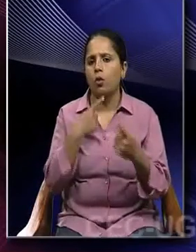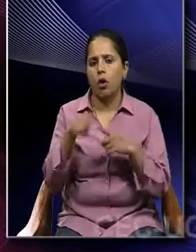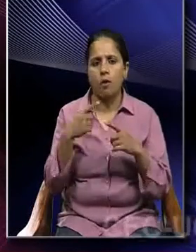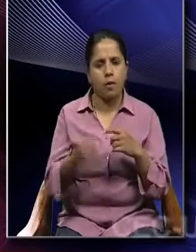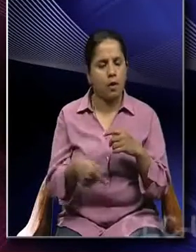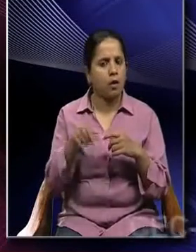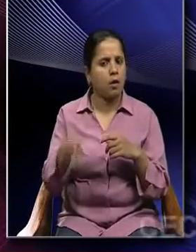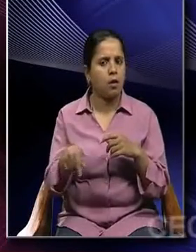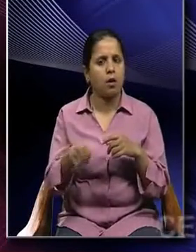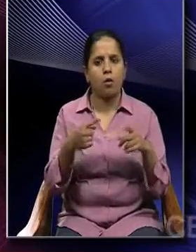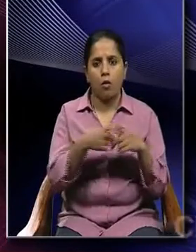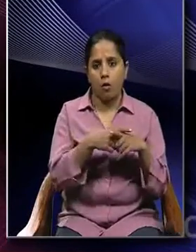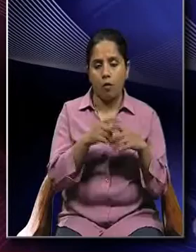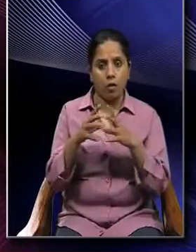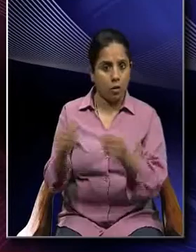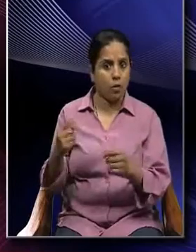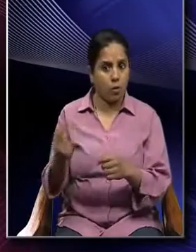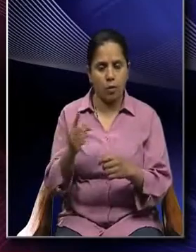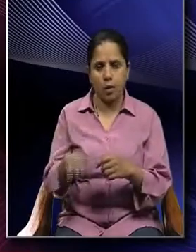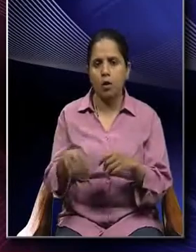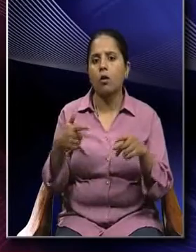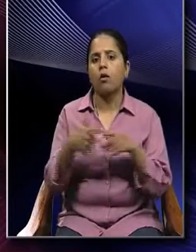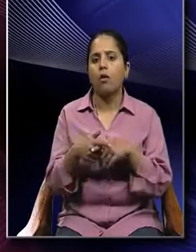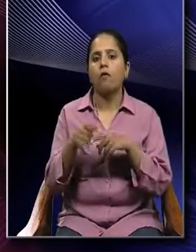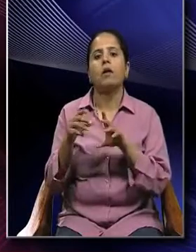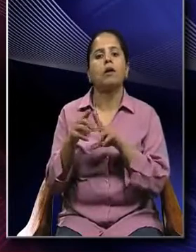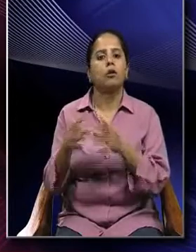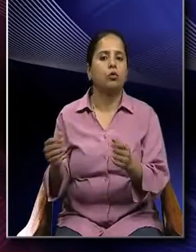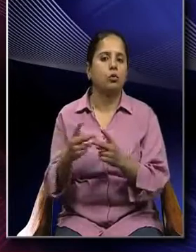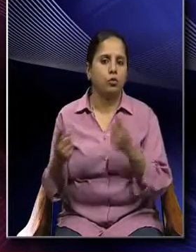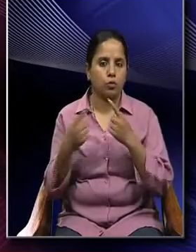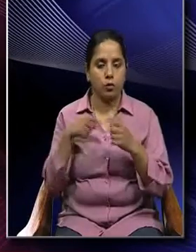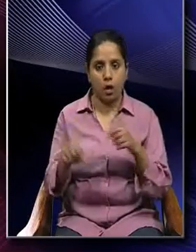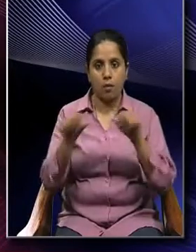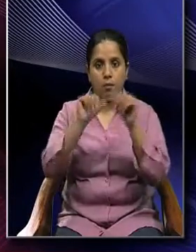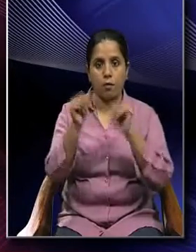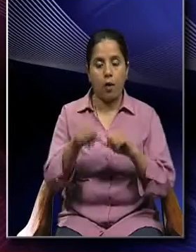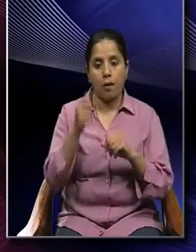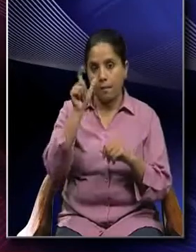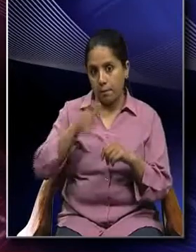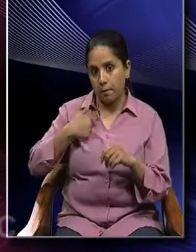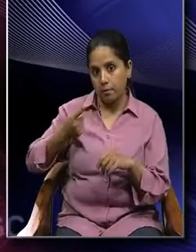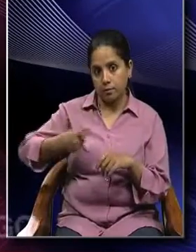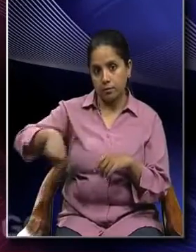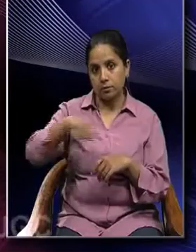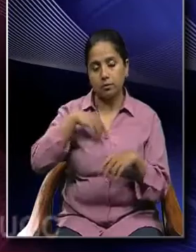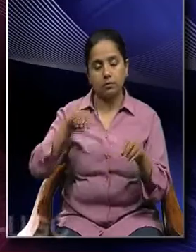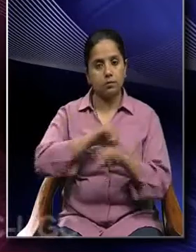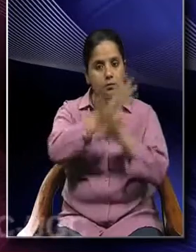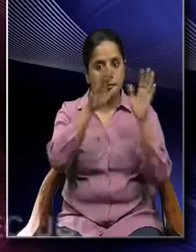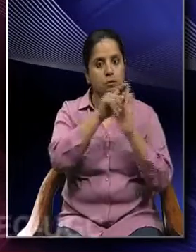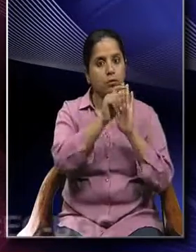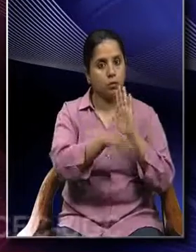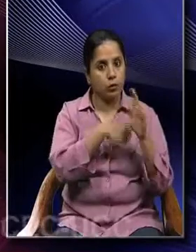conflict resolution only, but we will talk about conflict dissolution. Since the model of man in Enlightenment project